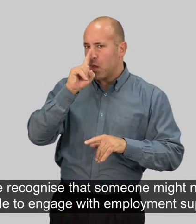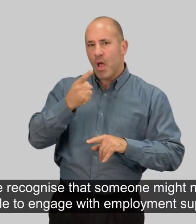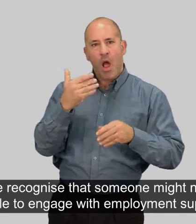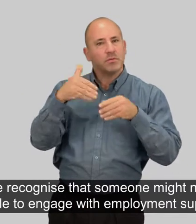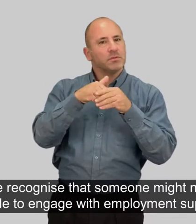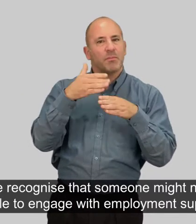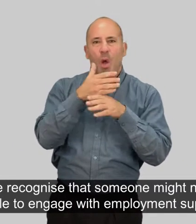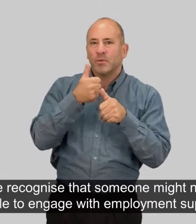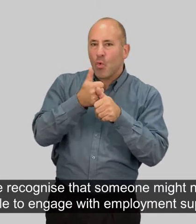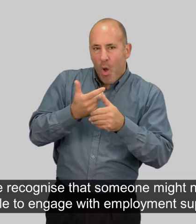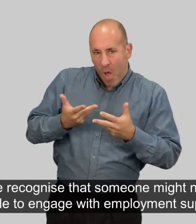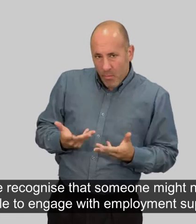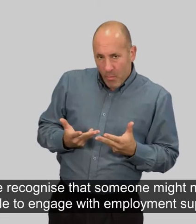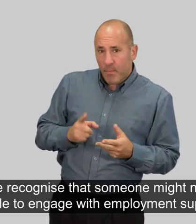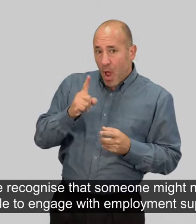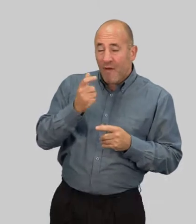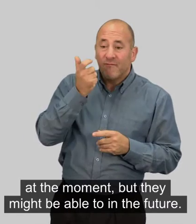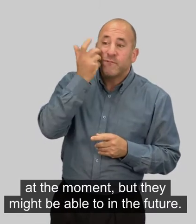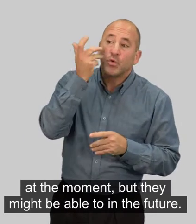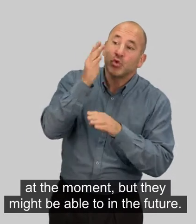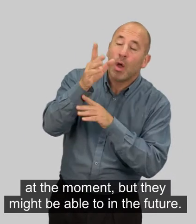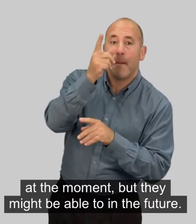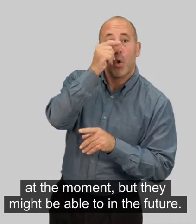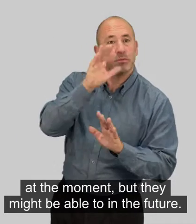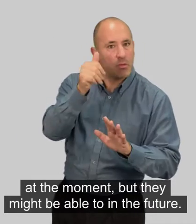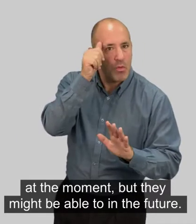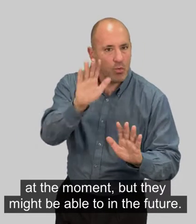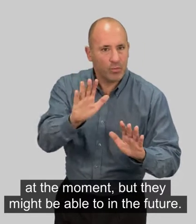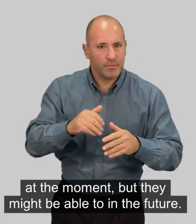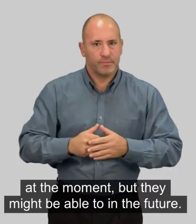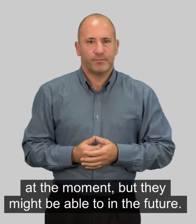not be able to engage with employment support at the moment, but they might be able to in the future.